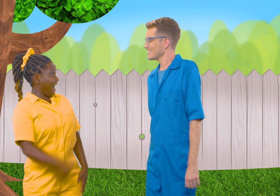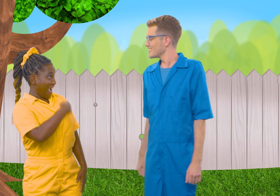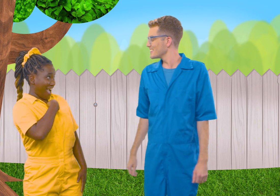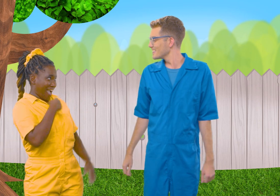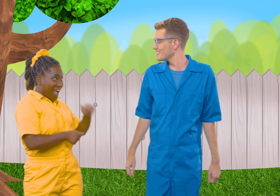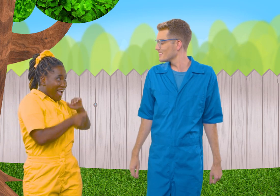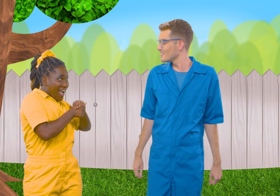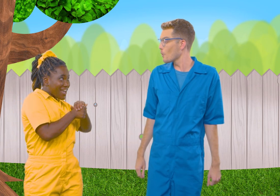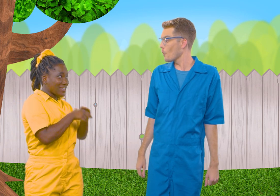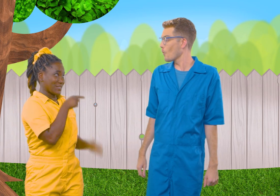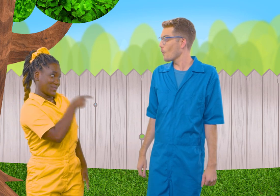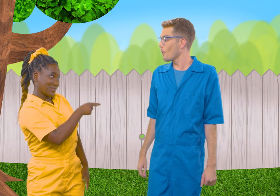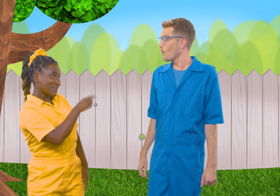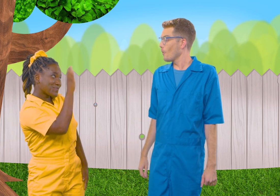I'll hide, you seek.